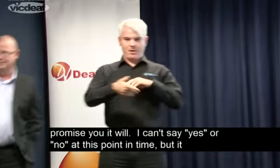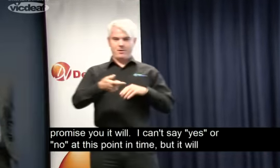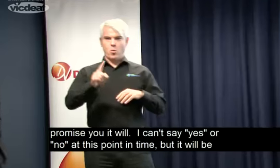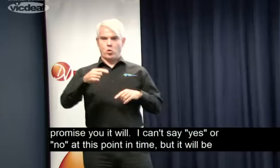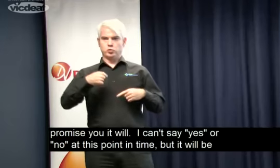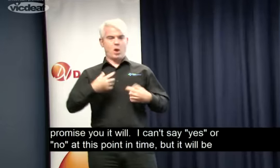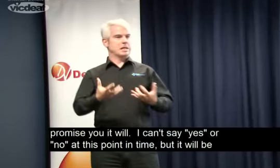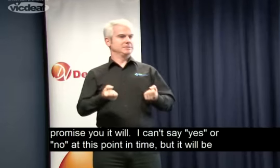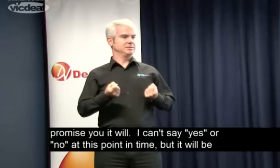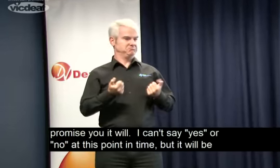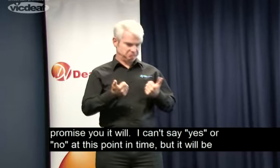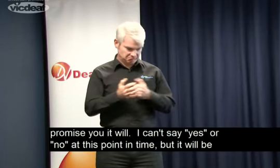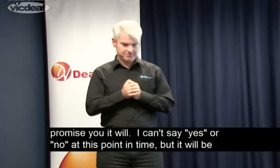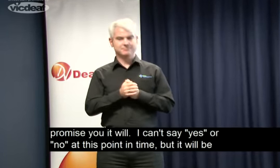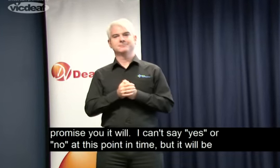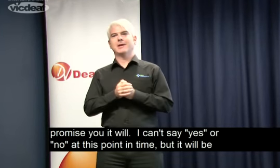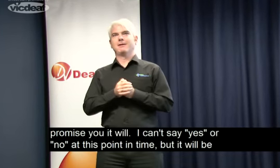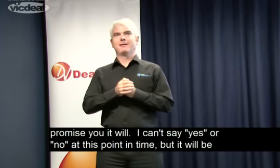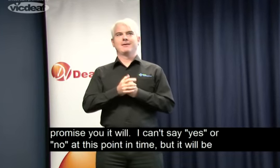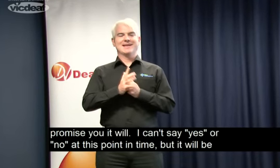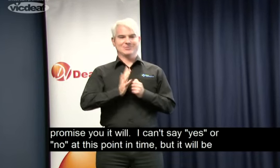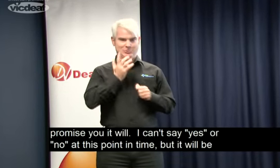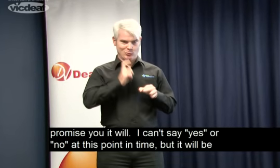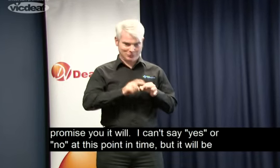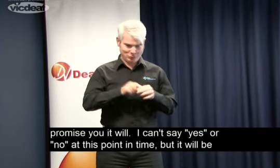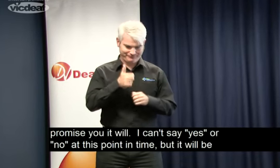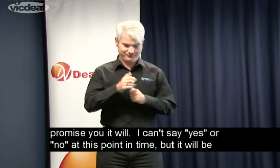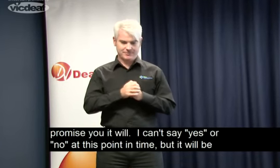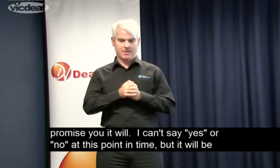Thank you, Eden. It's very important, that question about what do I as an individual get or receive.